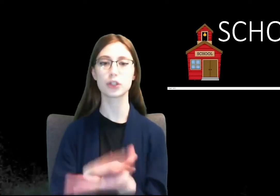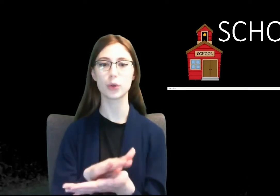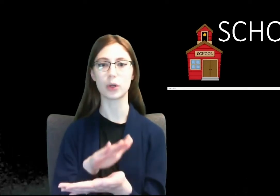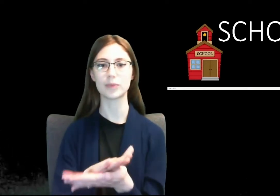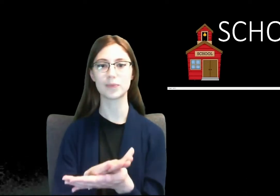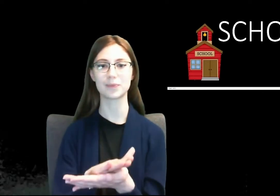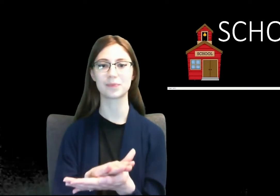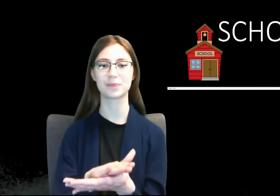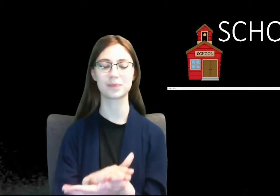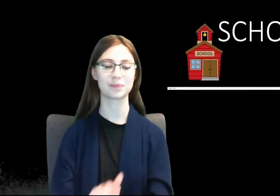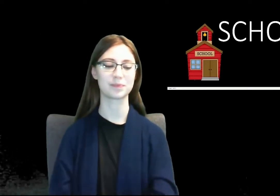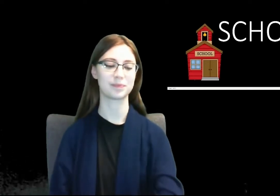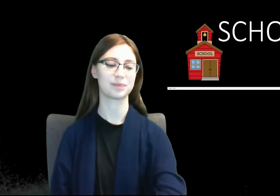School.